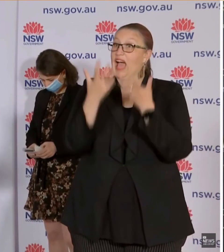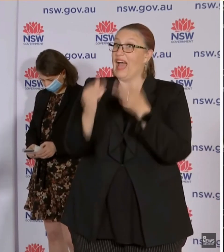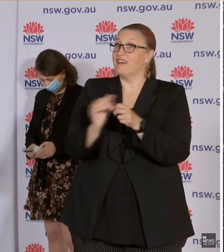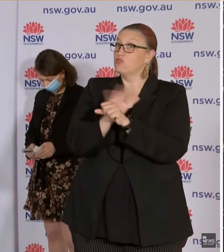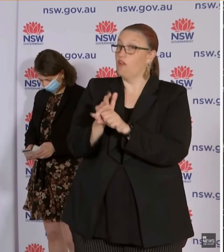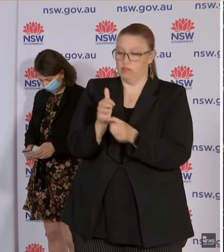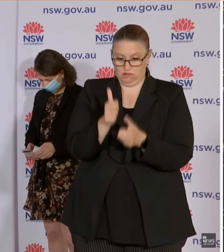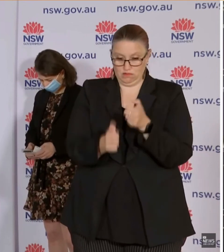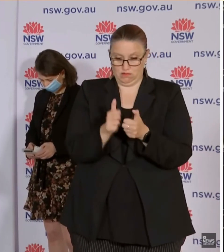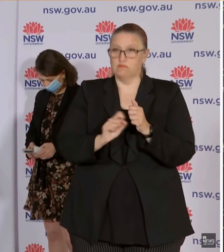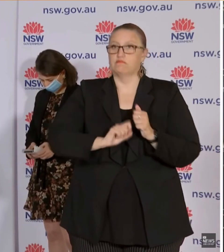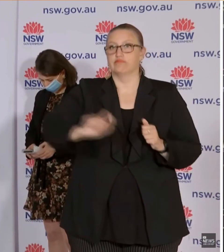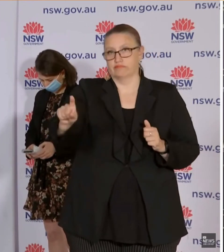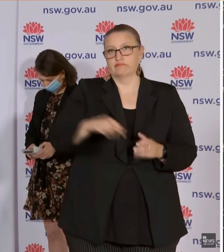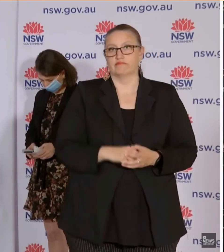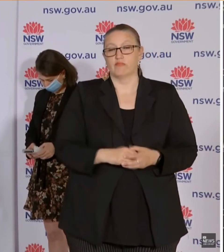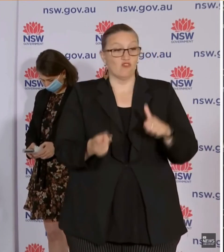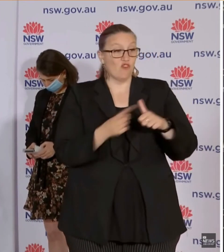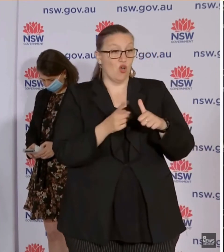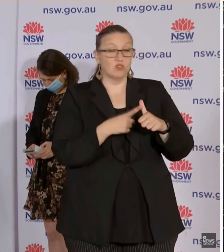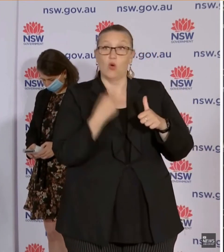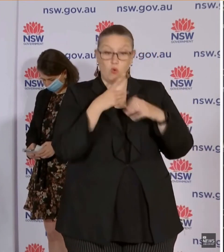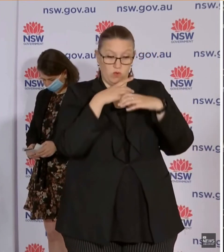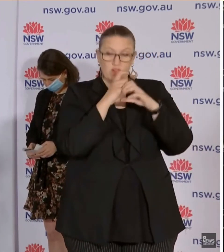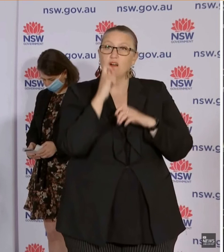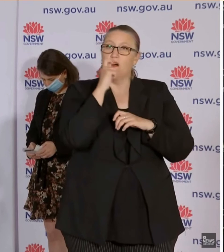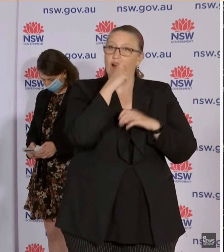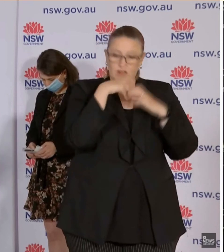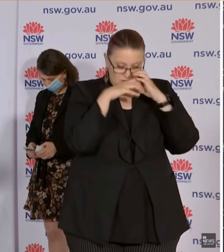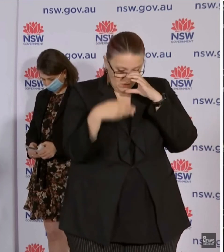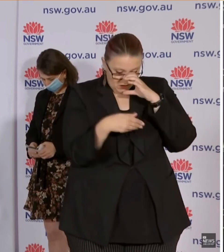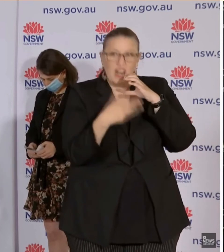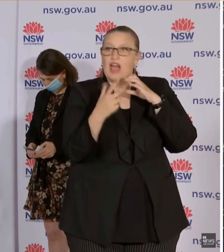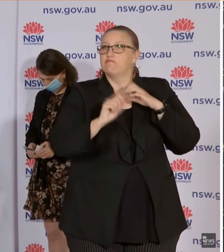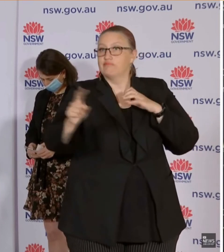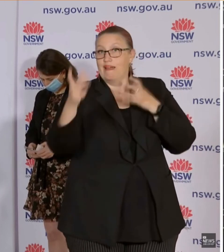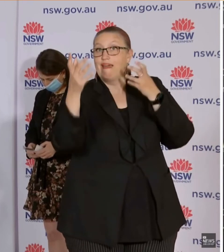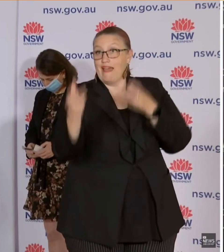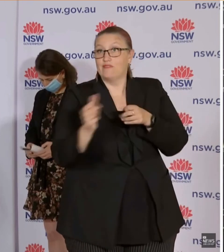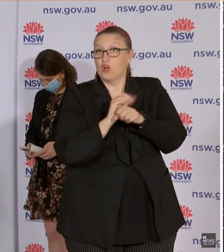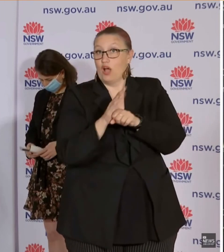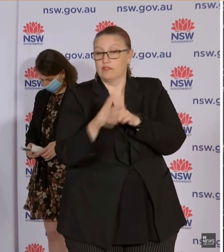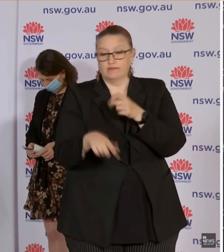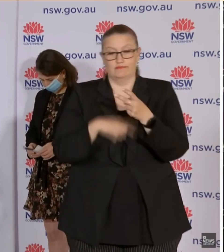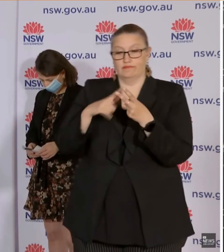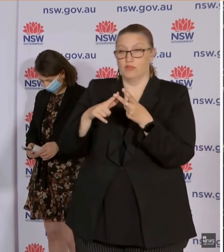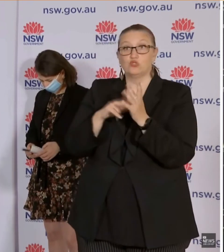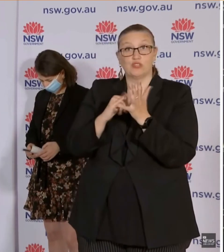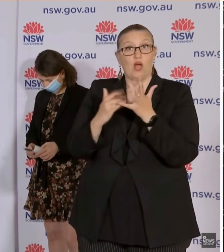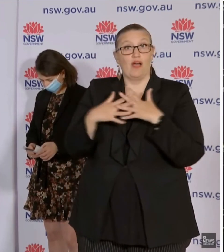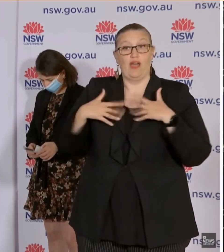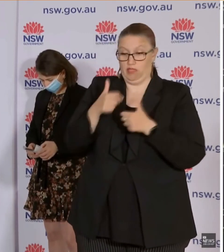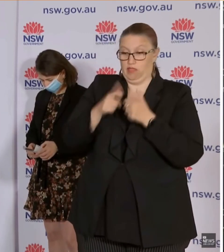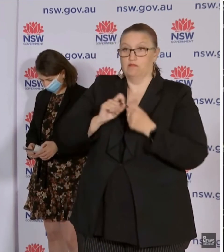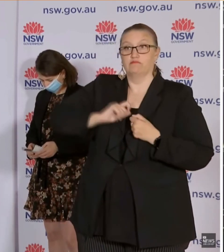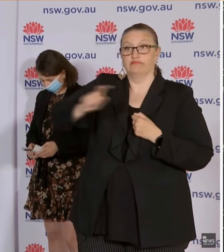obviously they'll get a message from the private pathology provider or our pathology indicating their result. We'll then send them a text message which gives